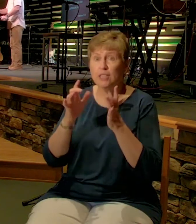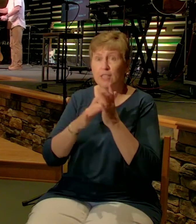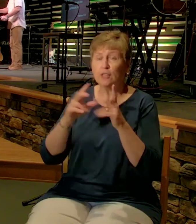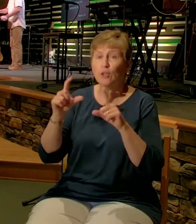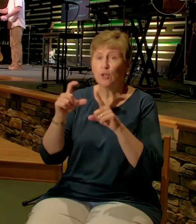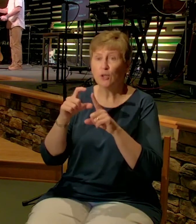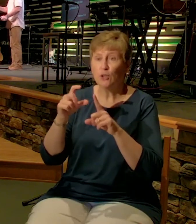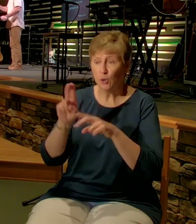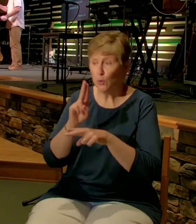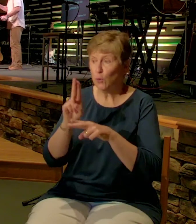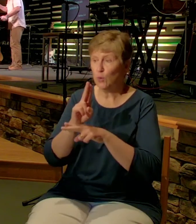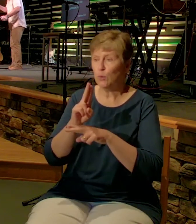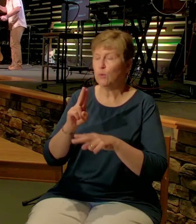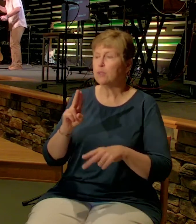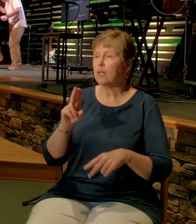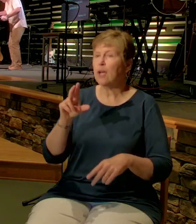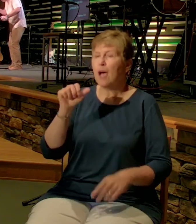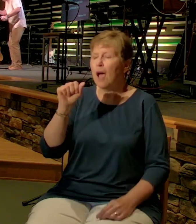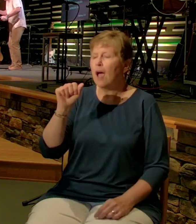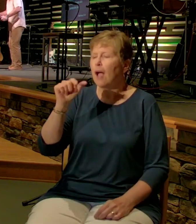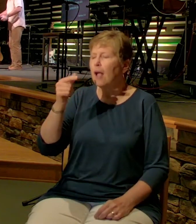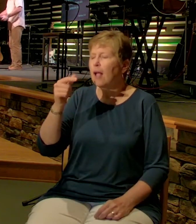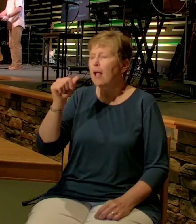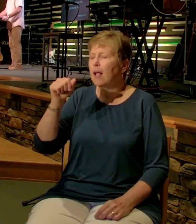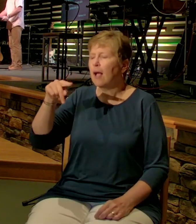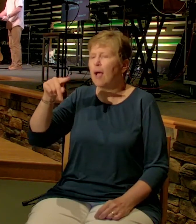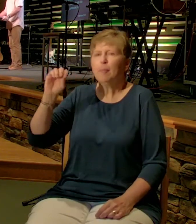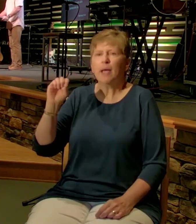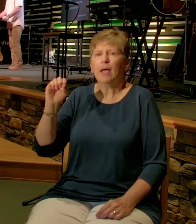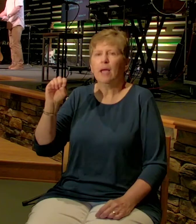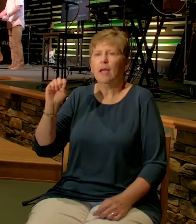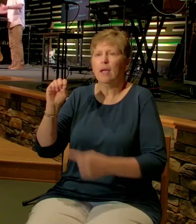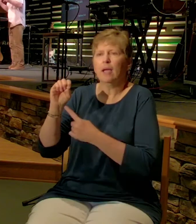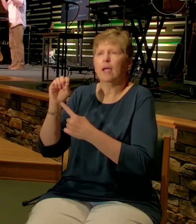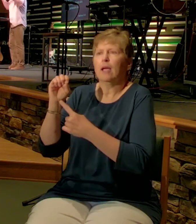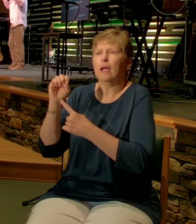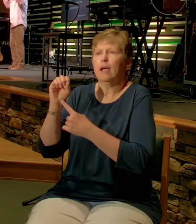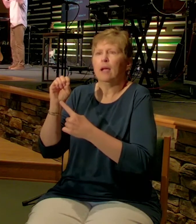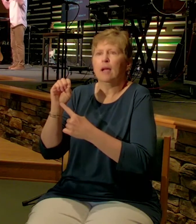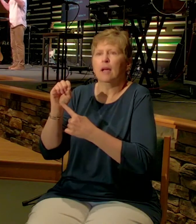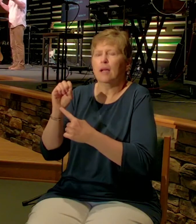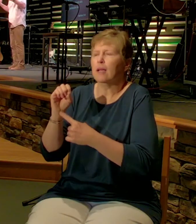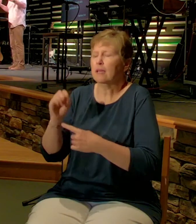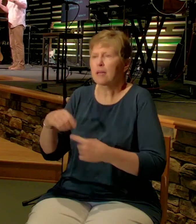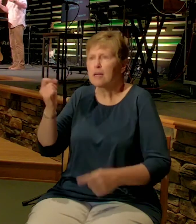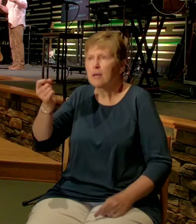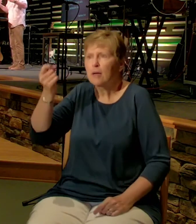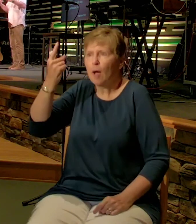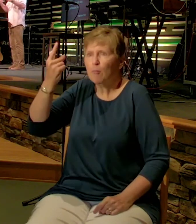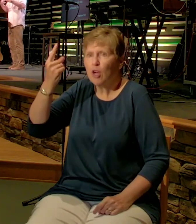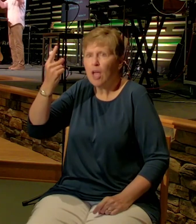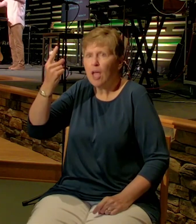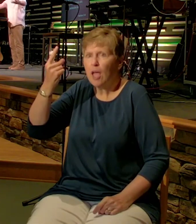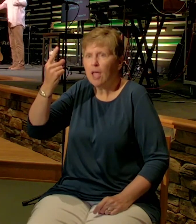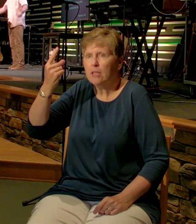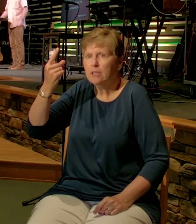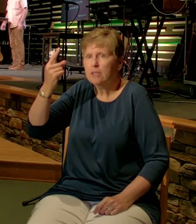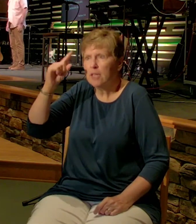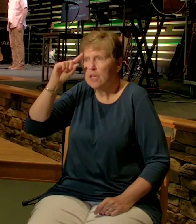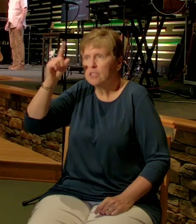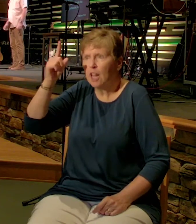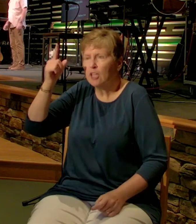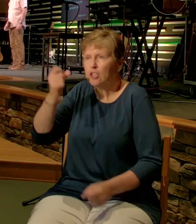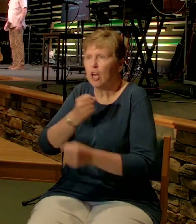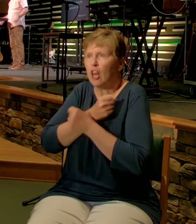not phileo. He uses the word agape. Again, you comprehend. They don't like you.